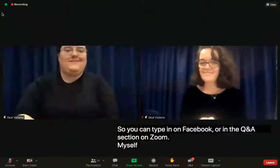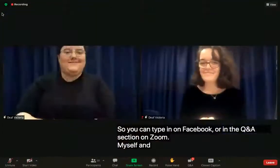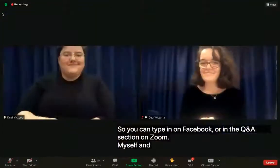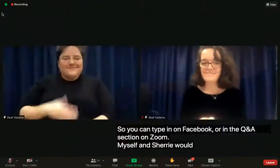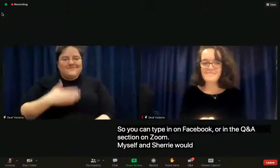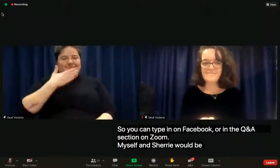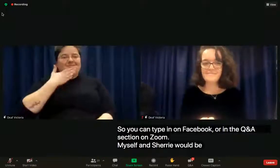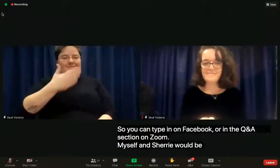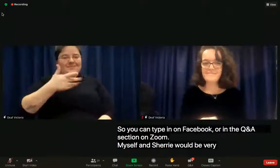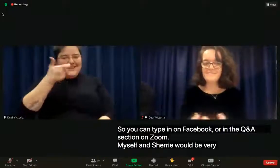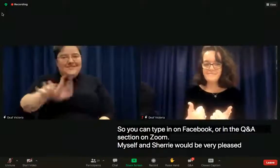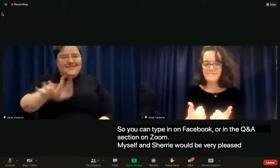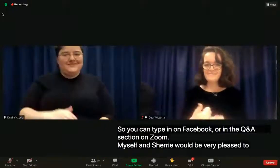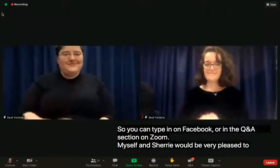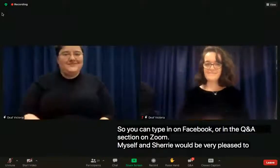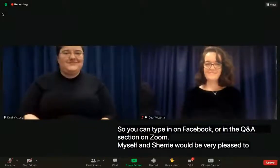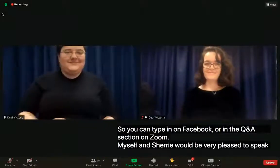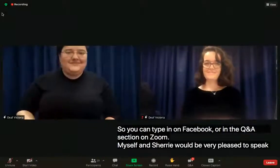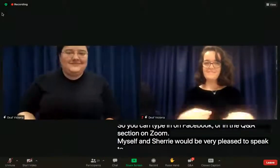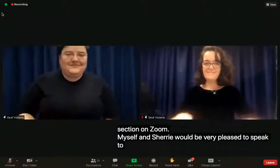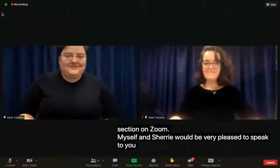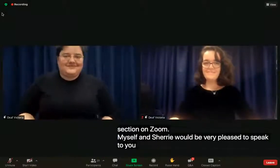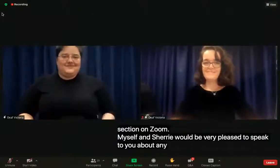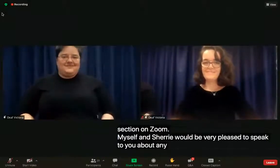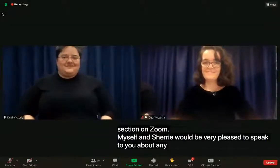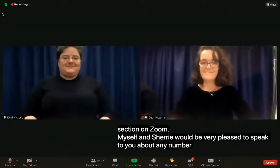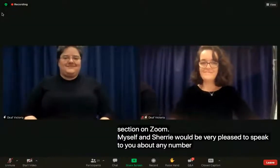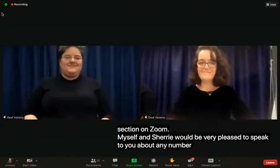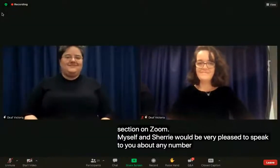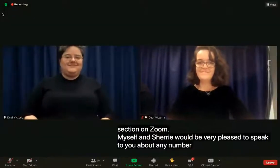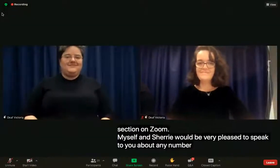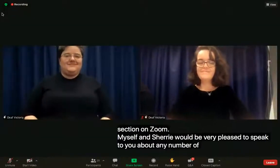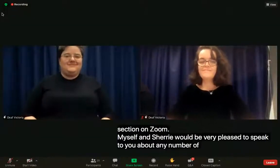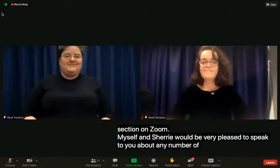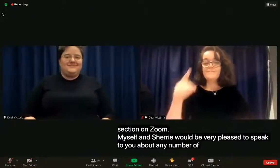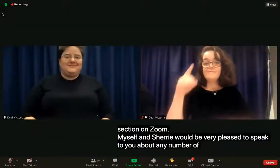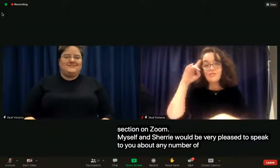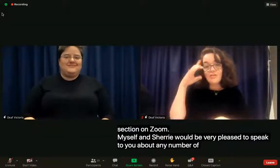any number of resources there. Great, thanks, Catherine.